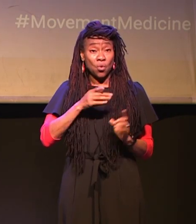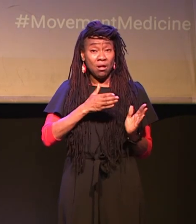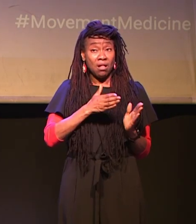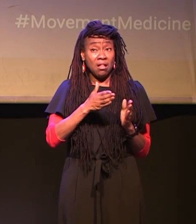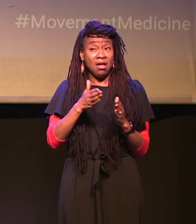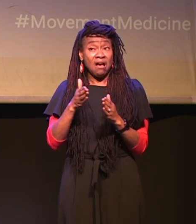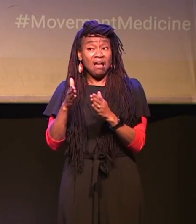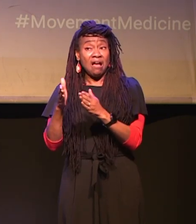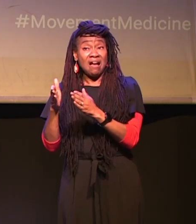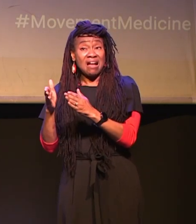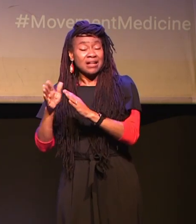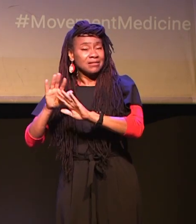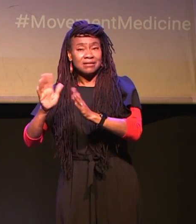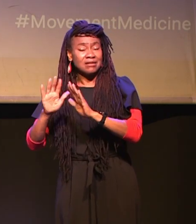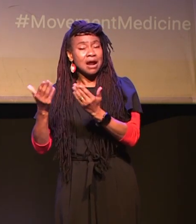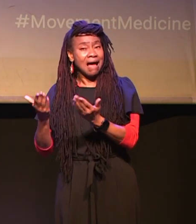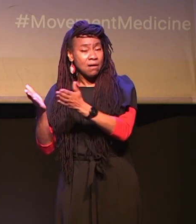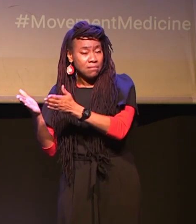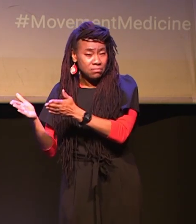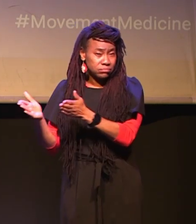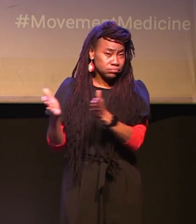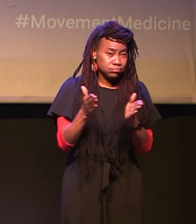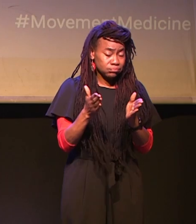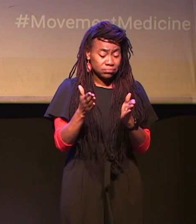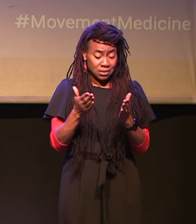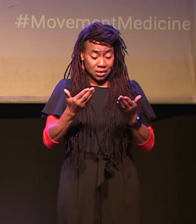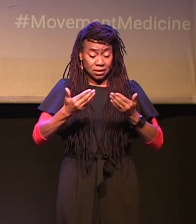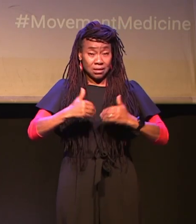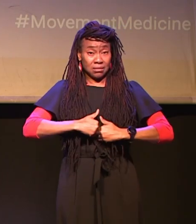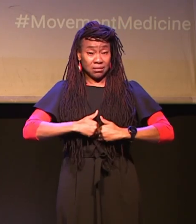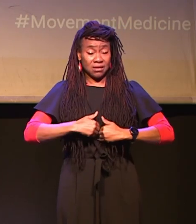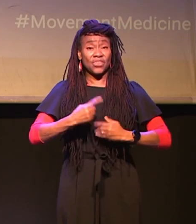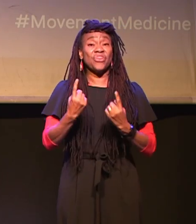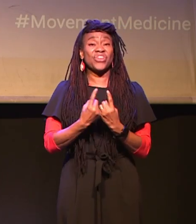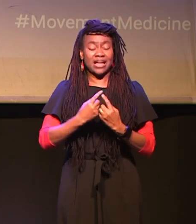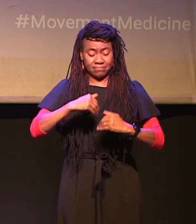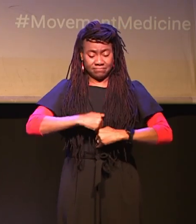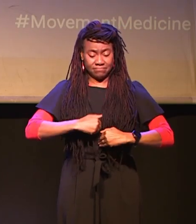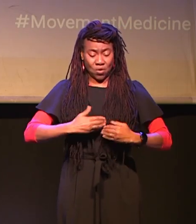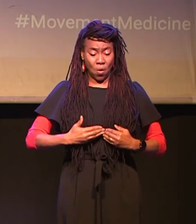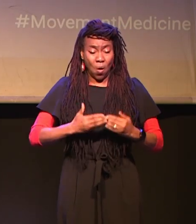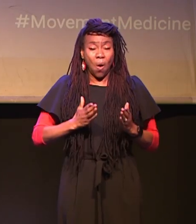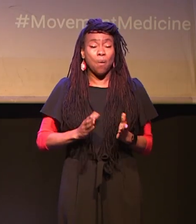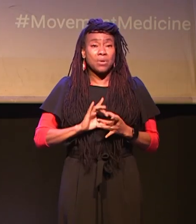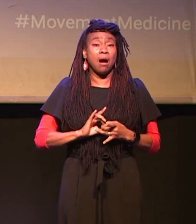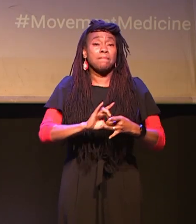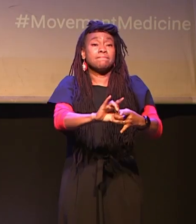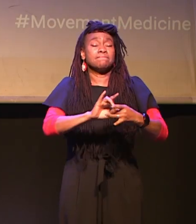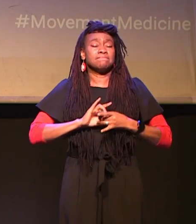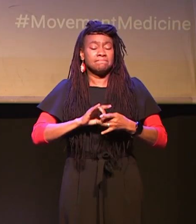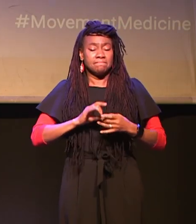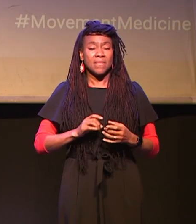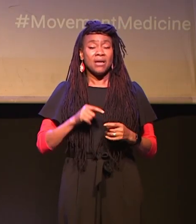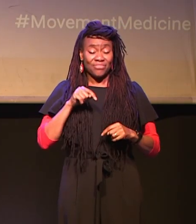is the thing to cultivate in this moment. Because that is what will open up the portals. That is what will open up the channels. That is